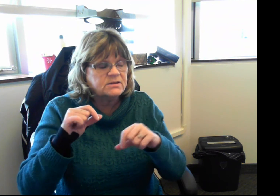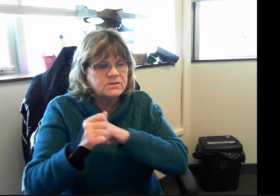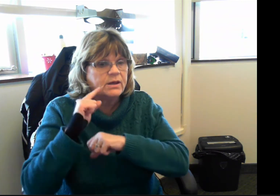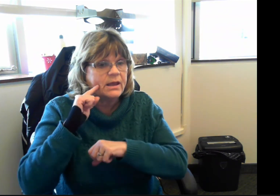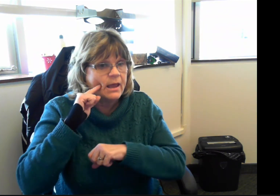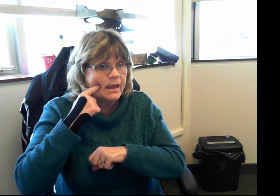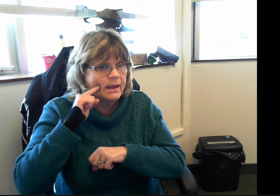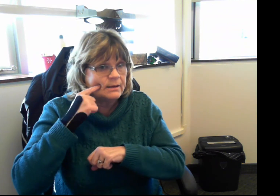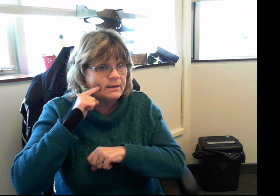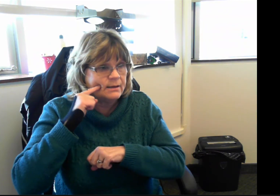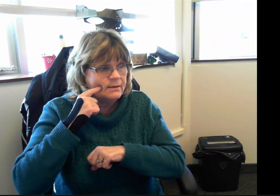So candy,